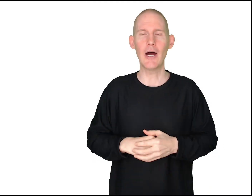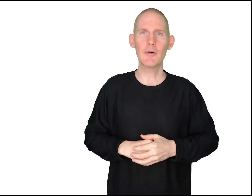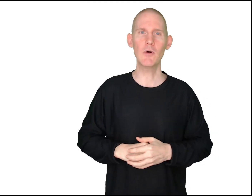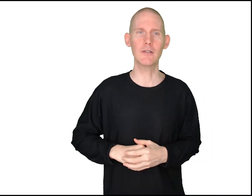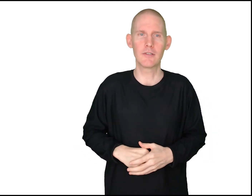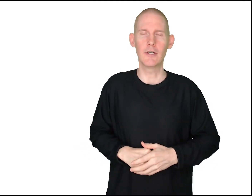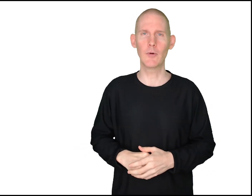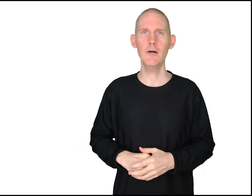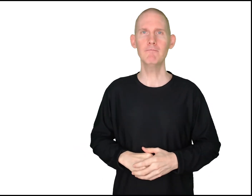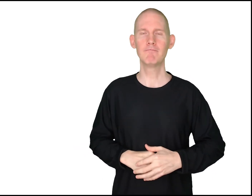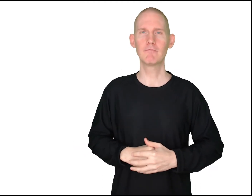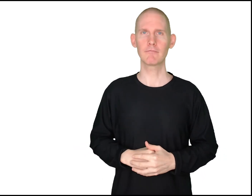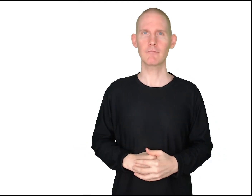it works. Here we go.